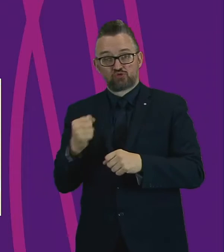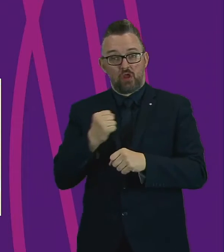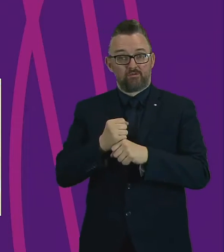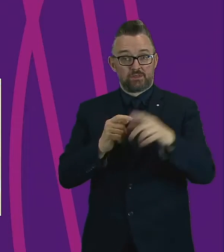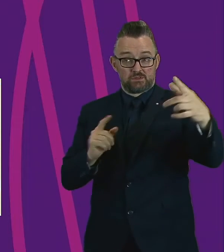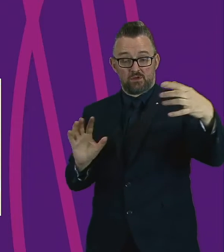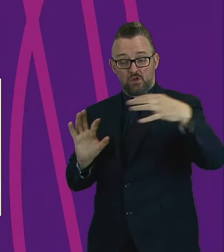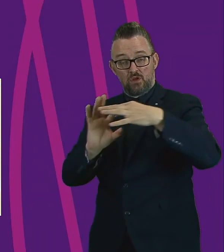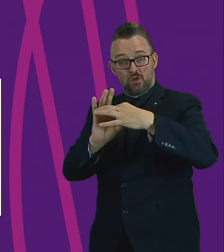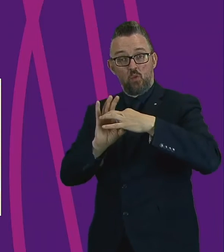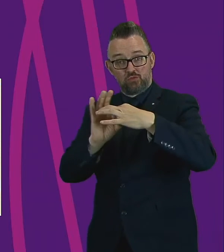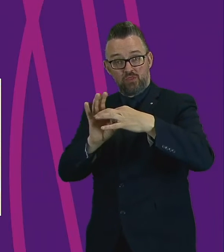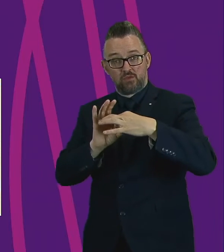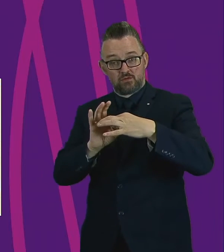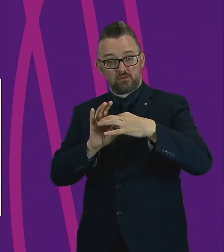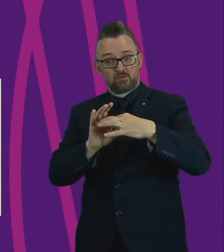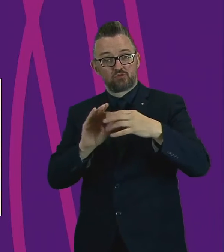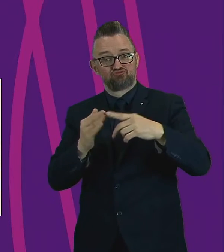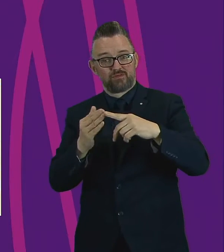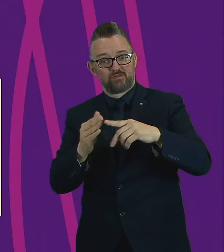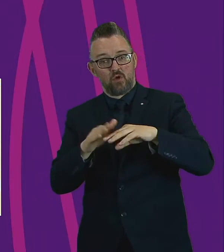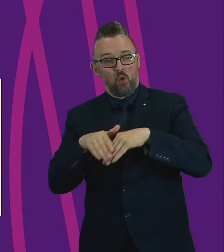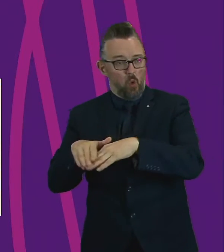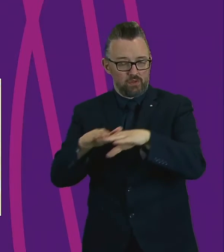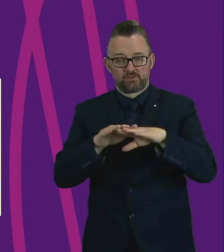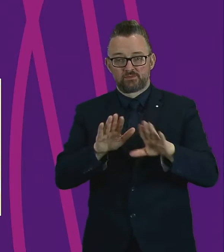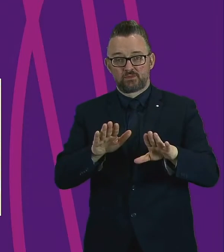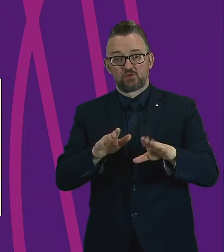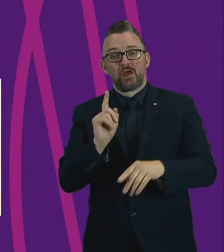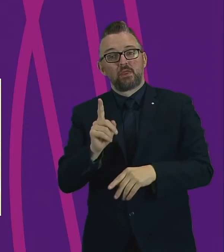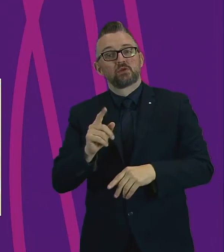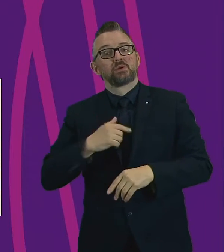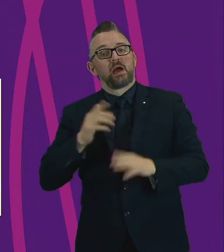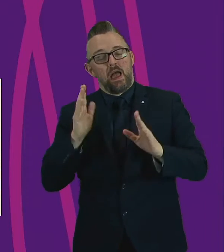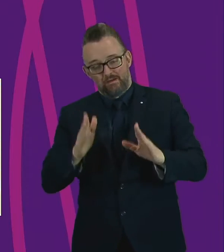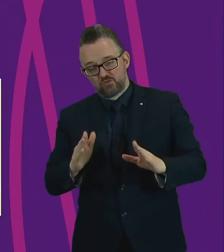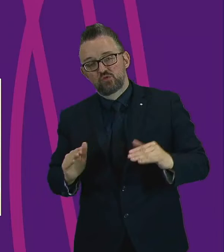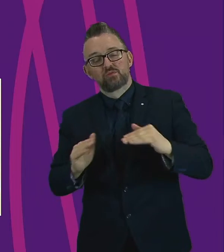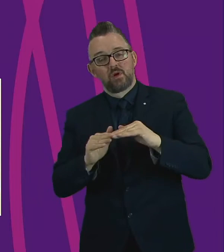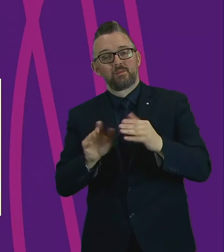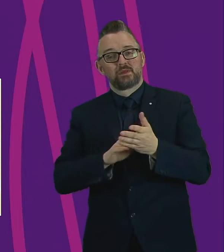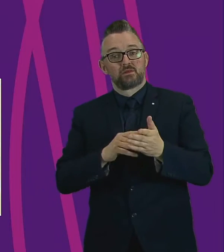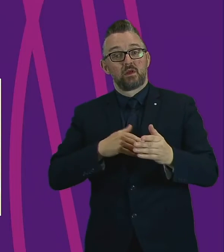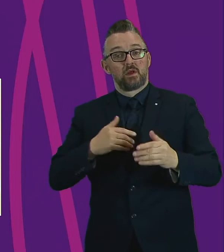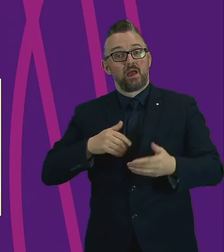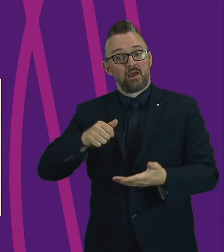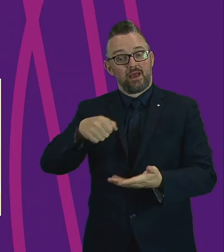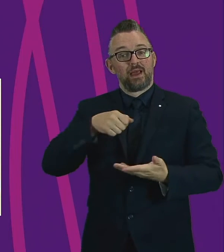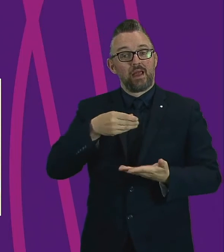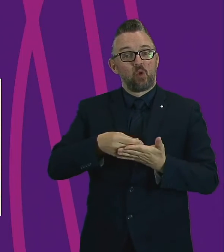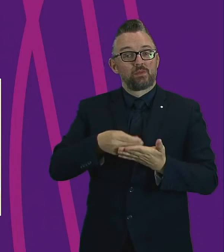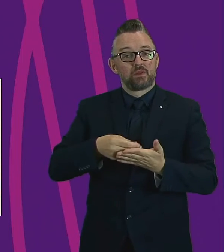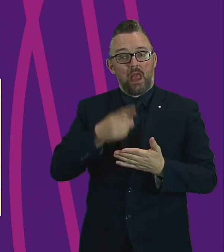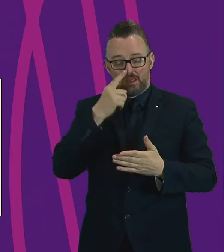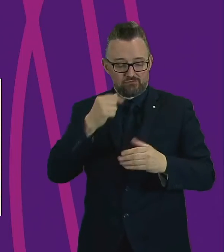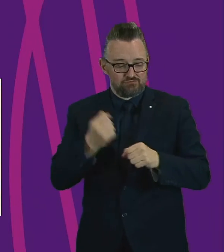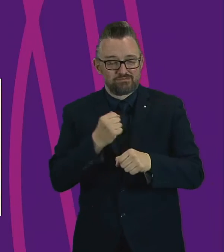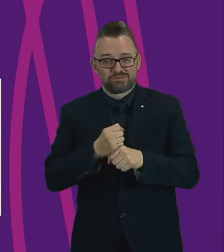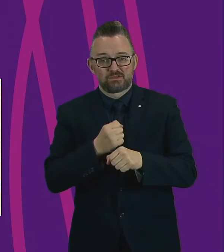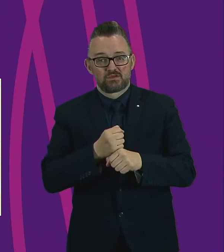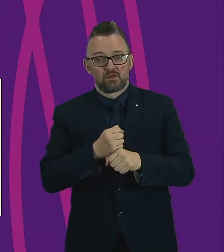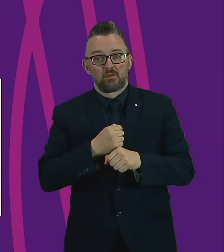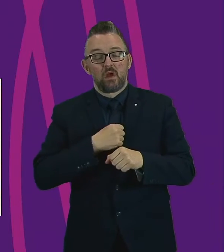work together for a common purpose. That must be the approach we have to rebuilding our economy. For the sake of every Scottish worker,